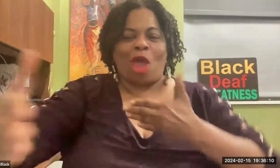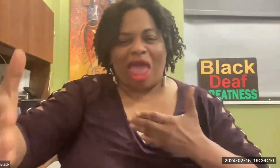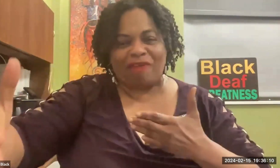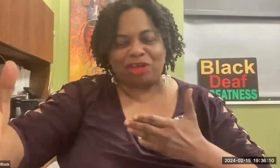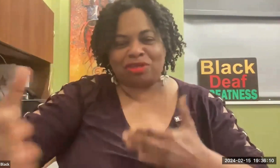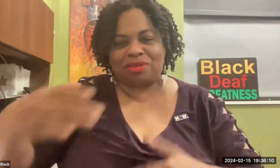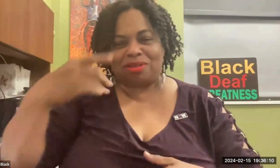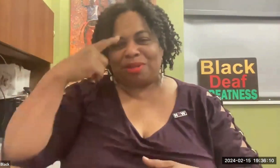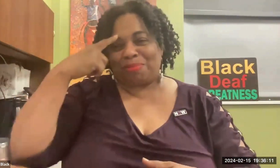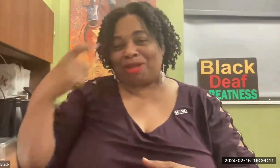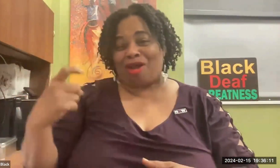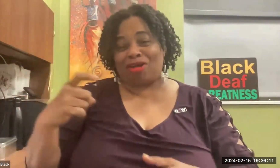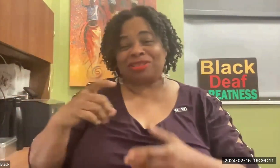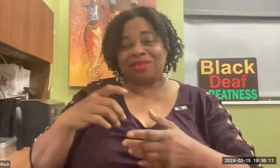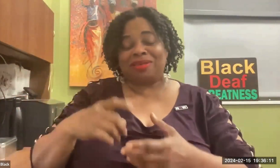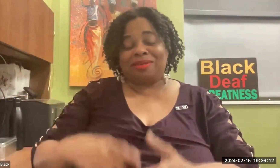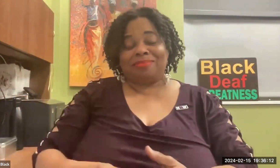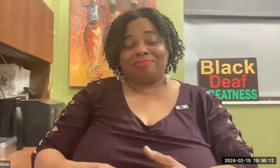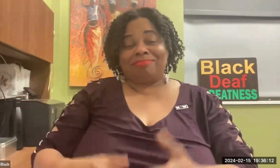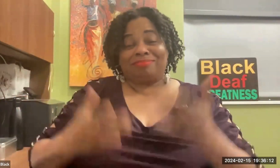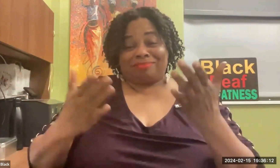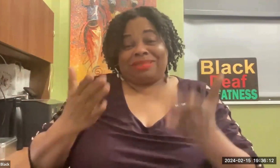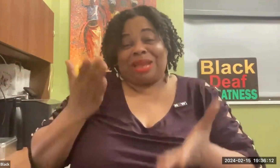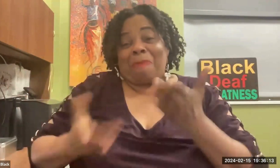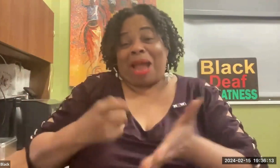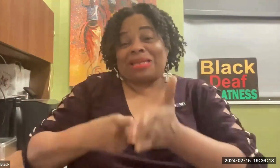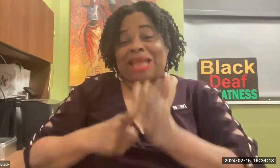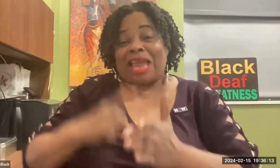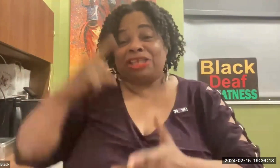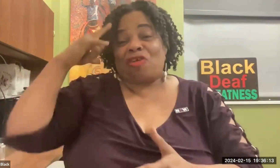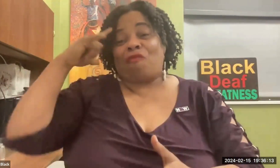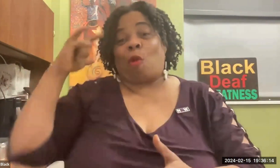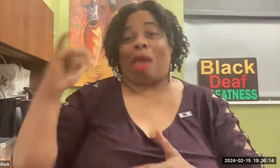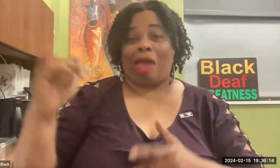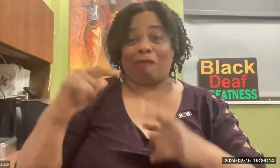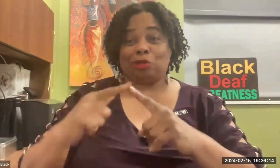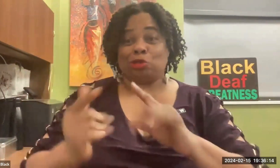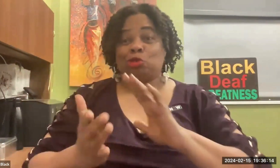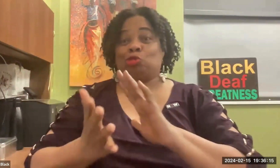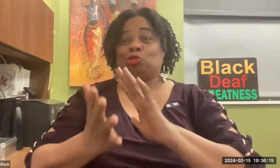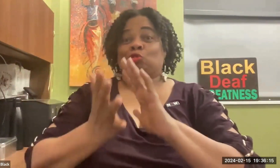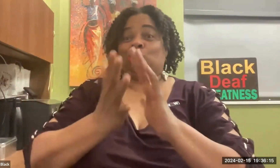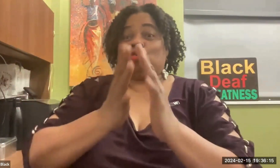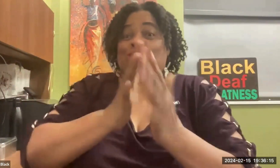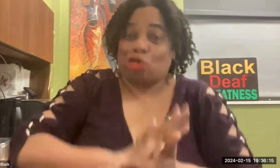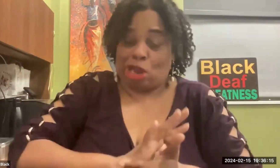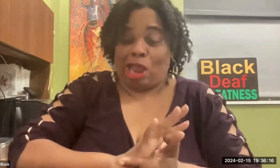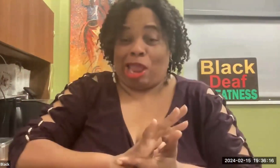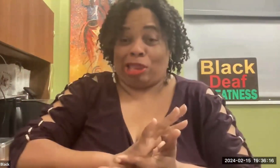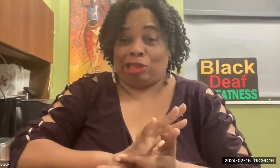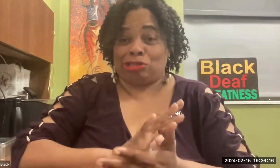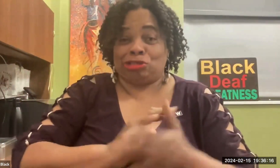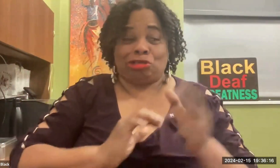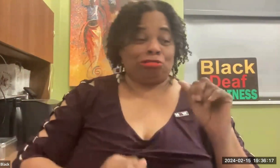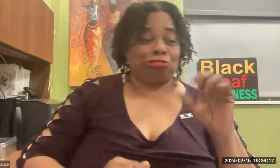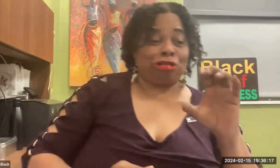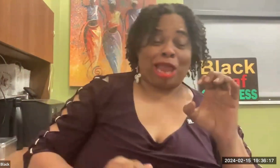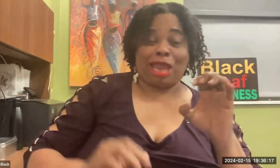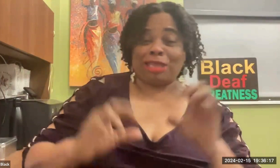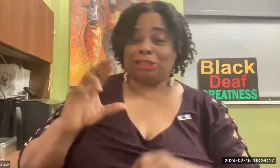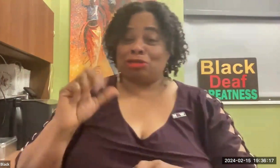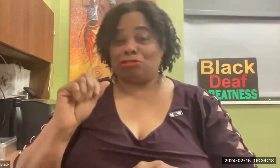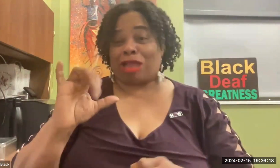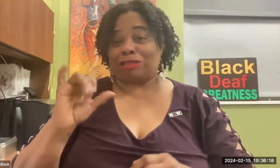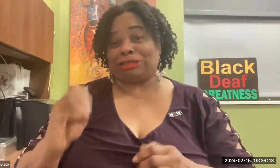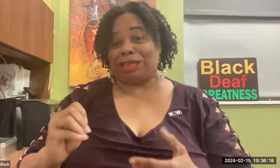When I say now until forever, this is the way I'm going to express that in American Sign Language, because it might take forever to make